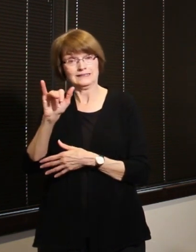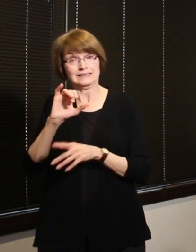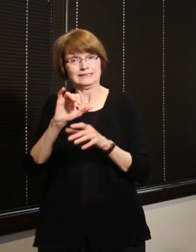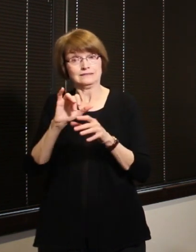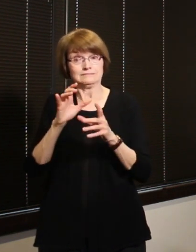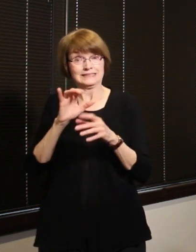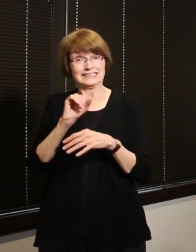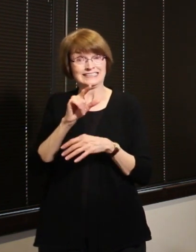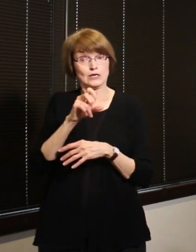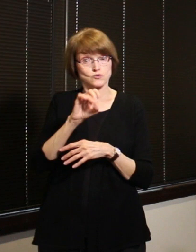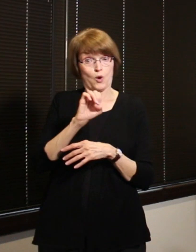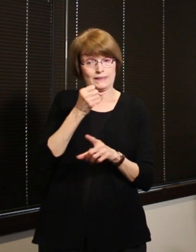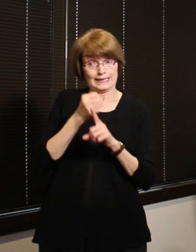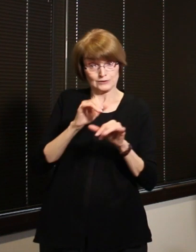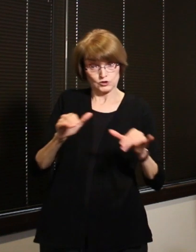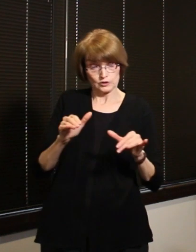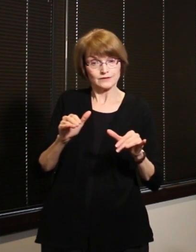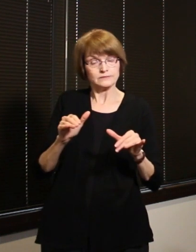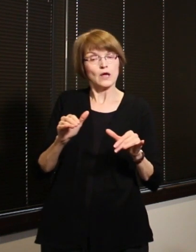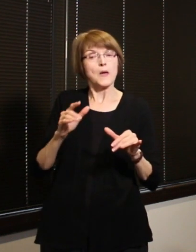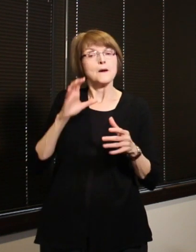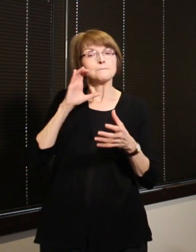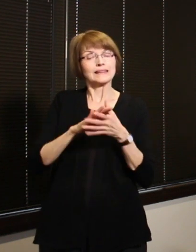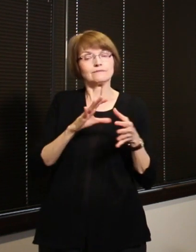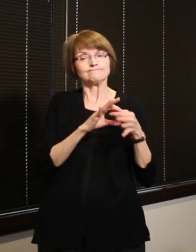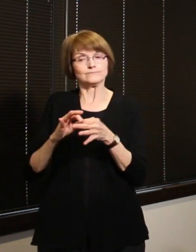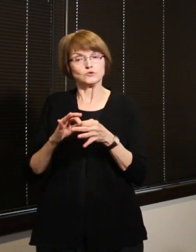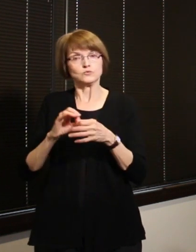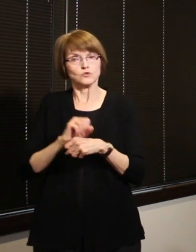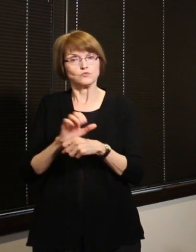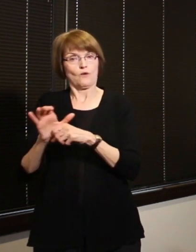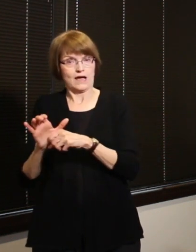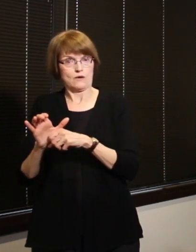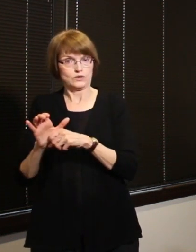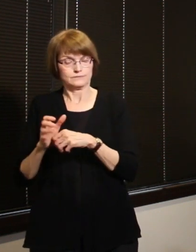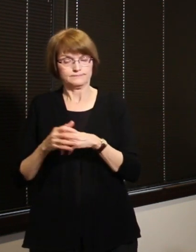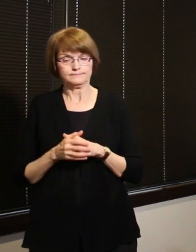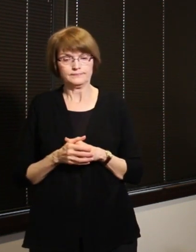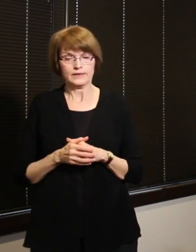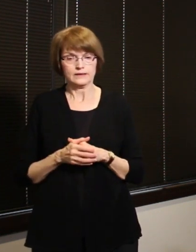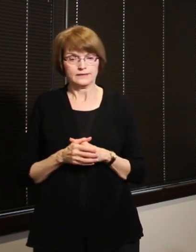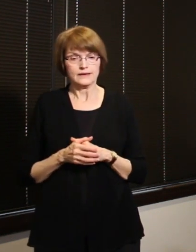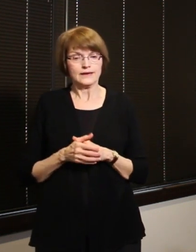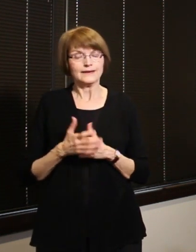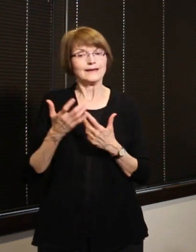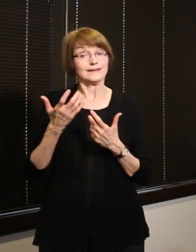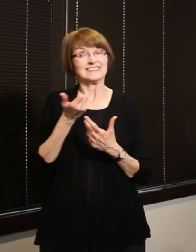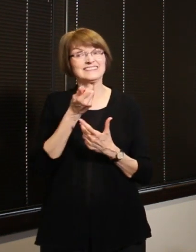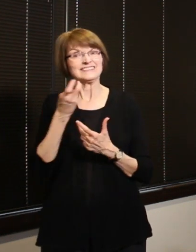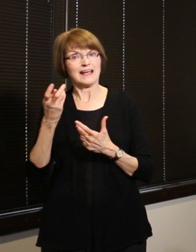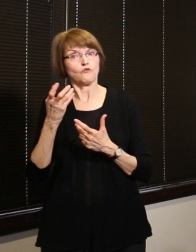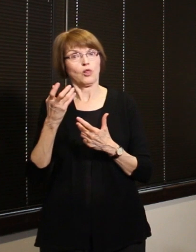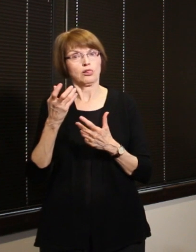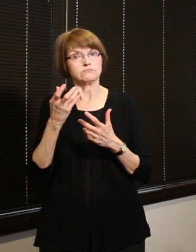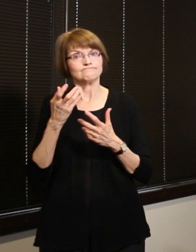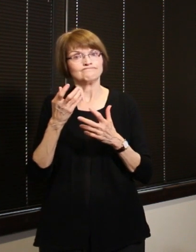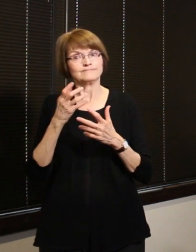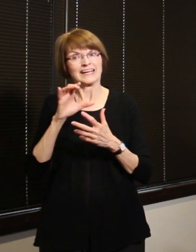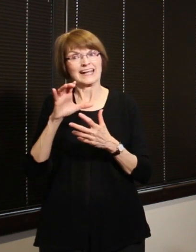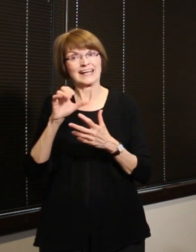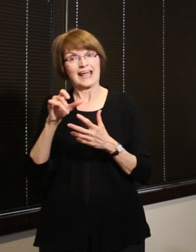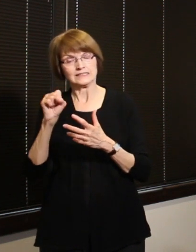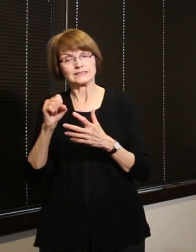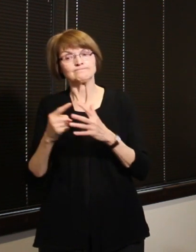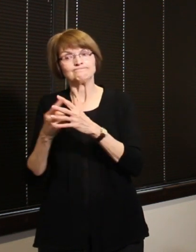coronavirus? So there's been numerous cases, especially coming out of New York, that have been linked